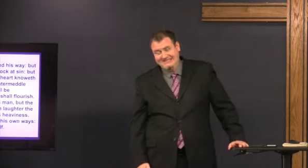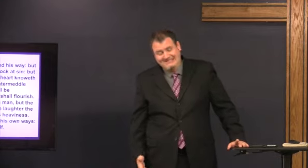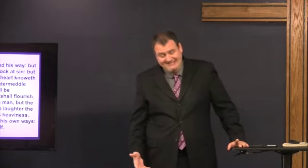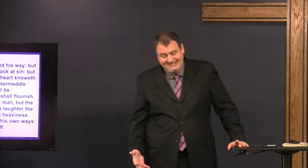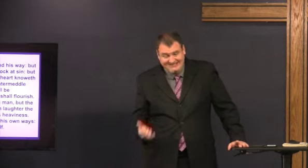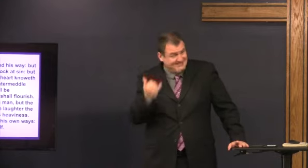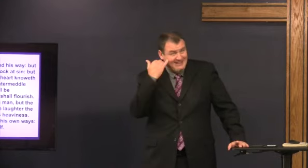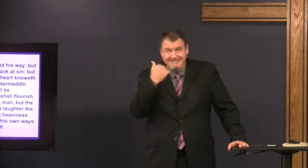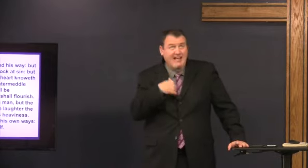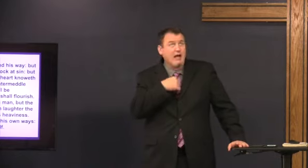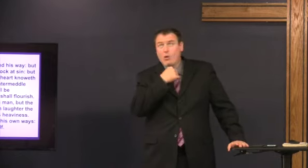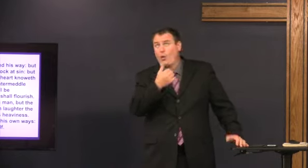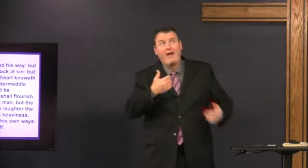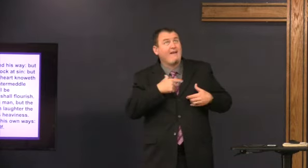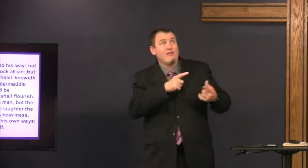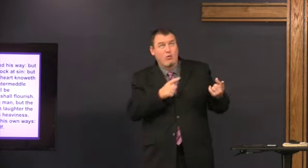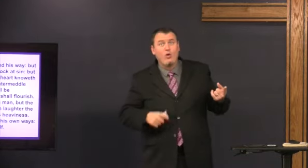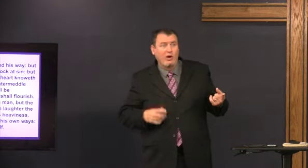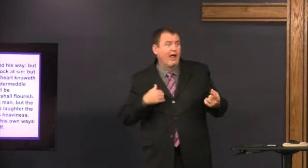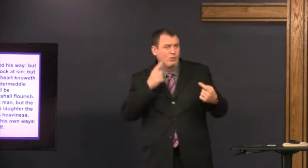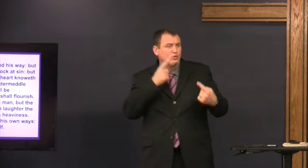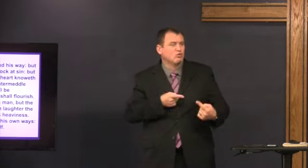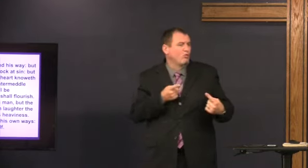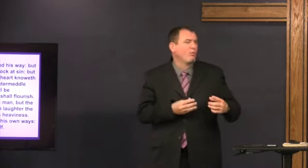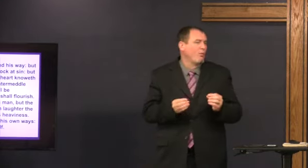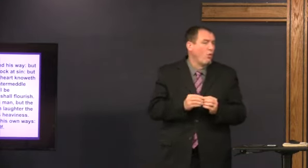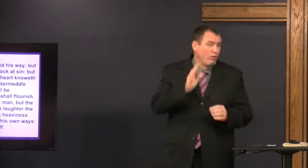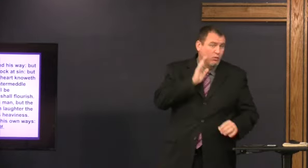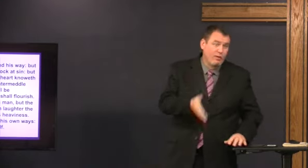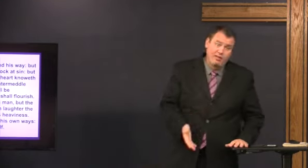If you don't have the Lord, you're going to struggle more.